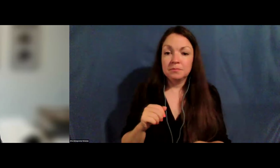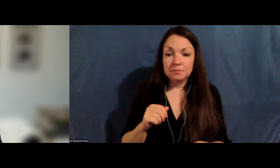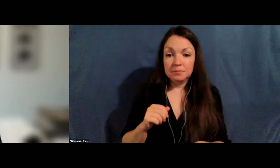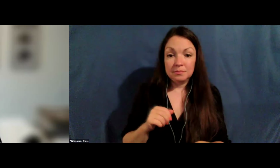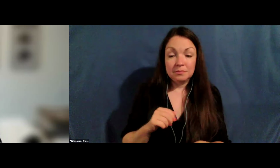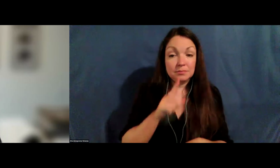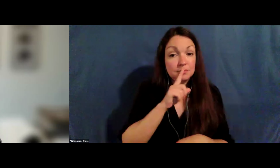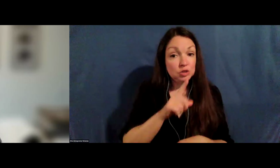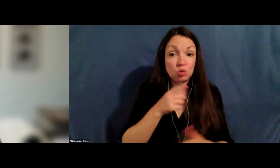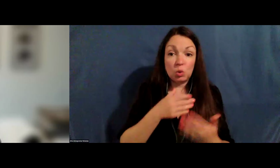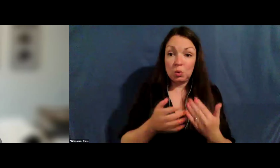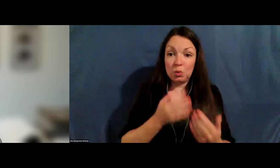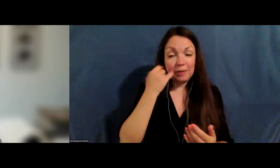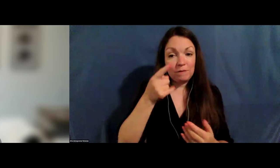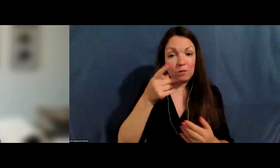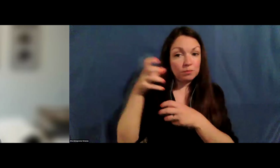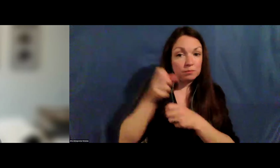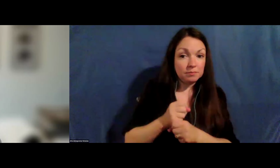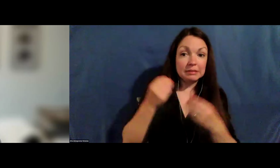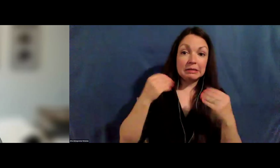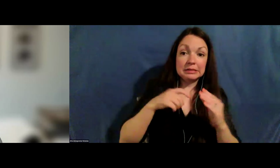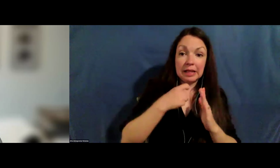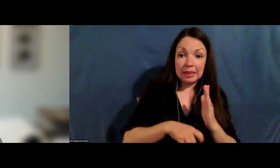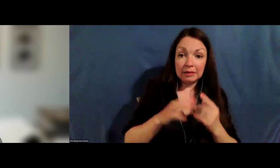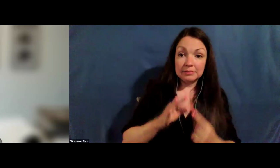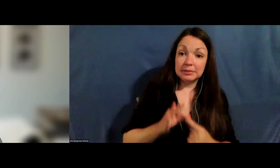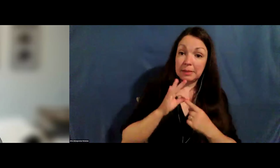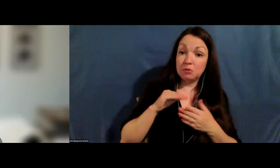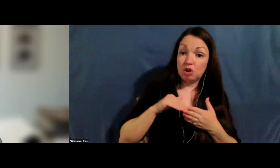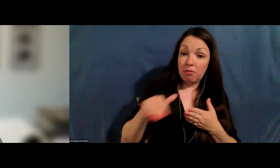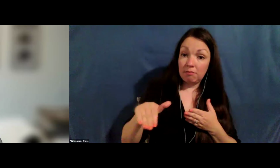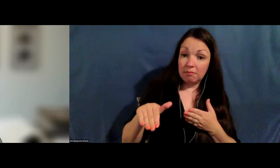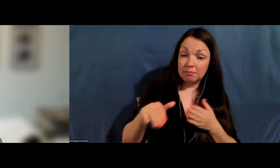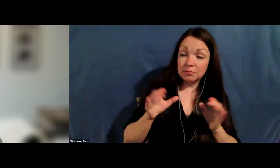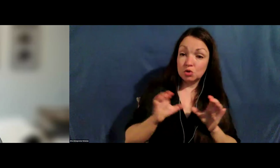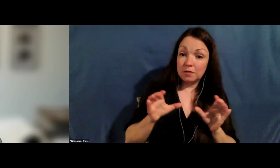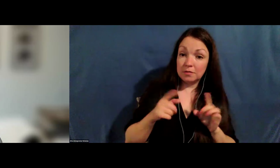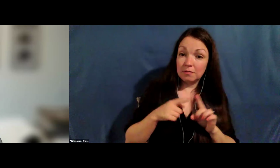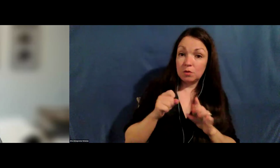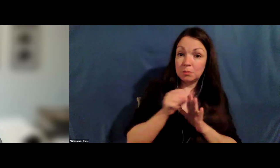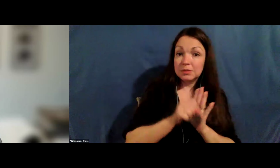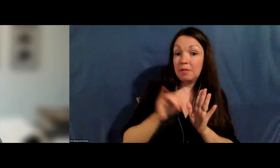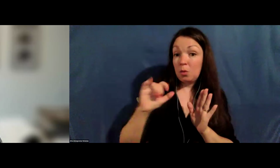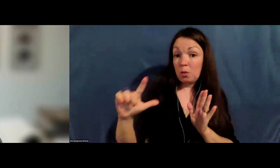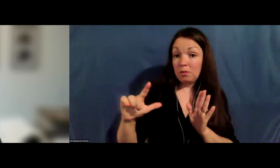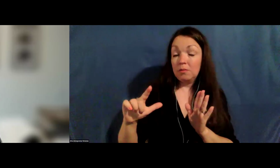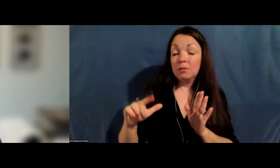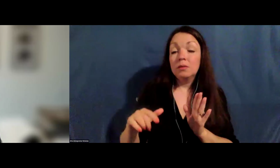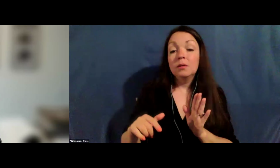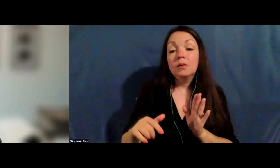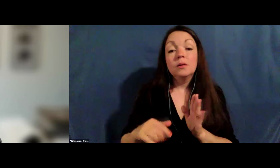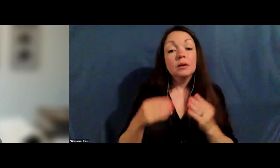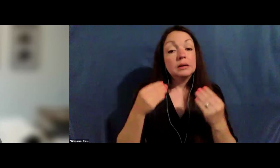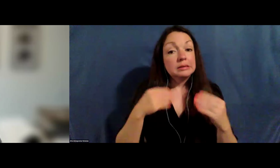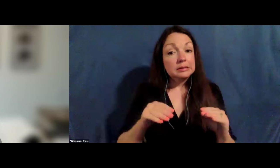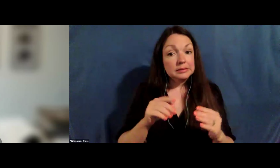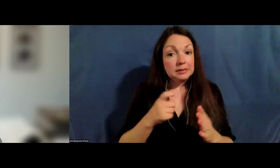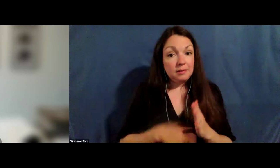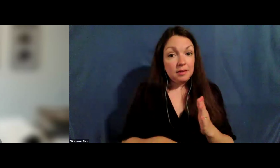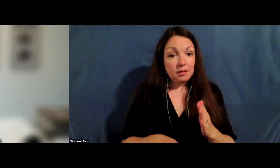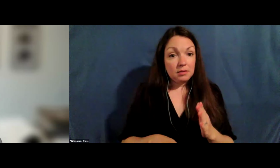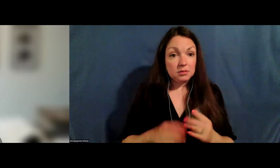apply for and receive a sales tax exemption certificate from the state of Illinois. What a sales tax